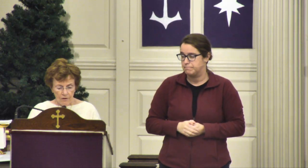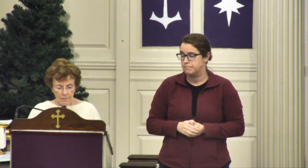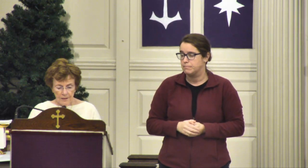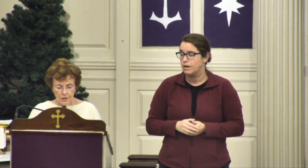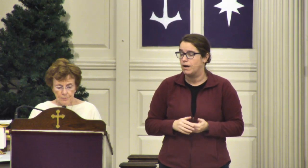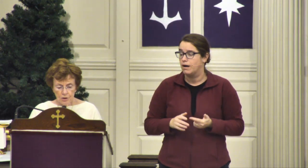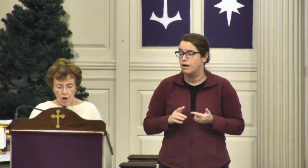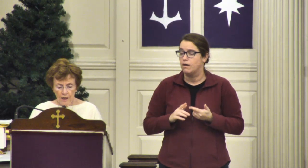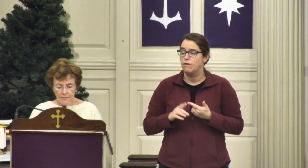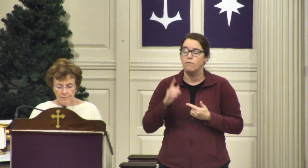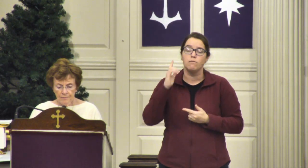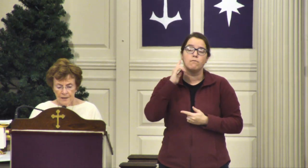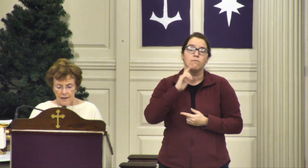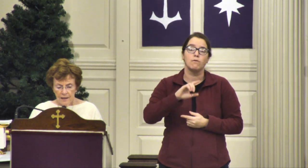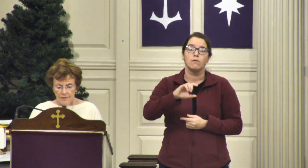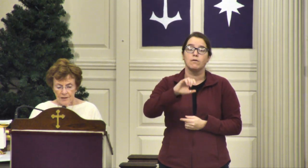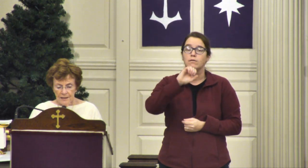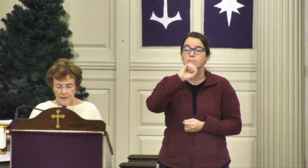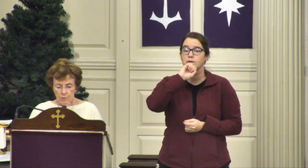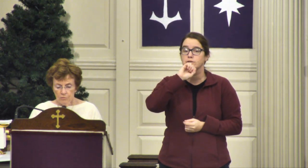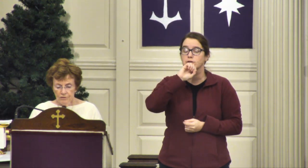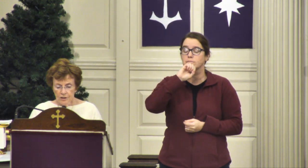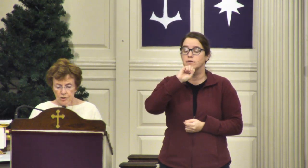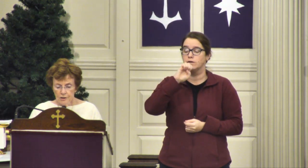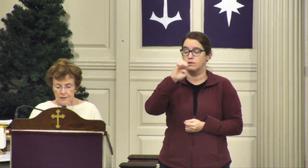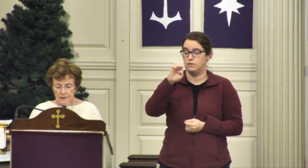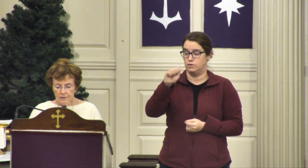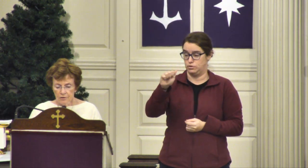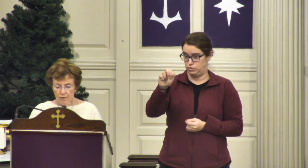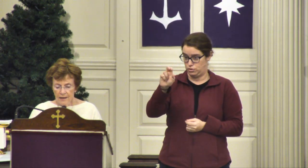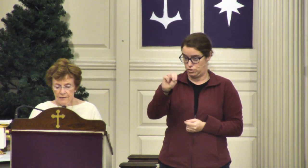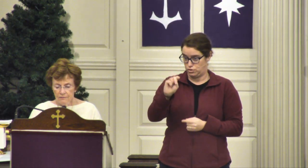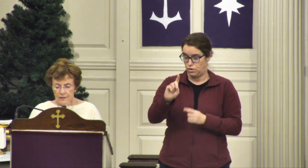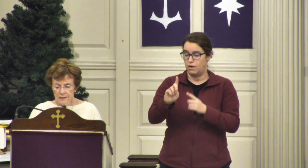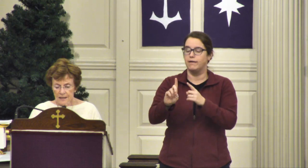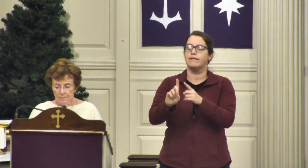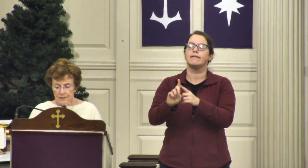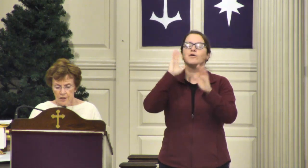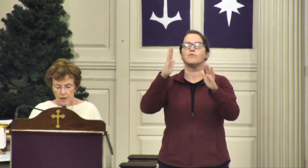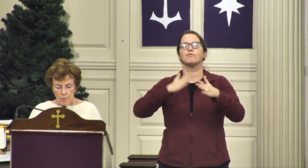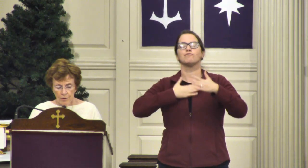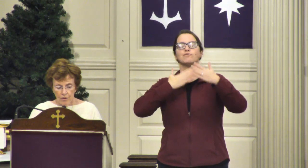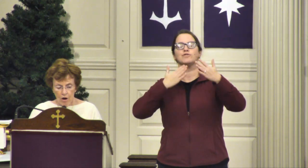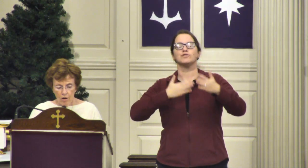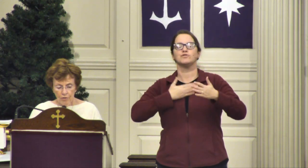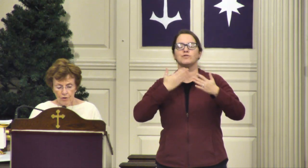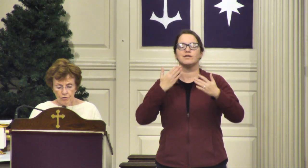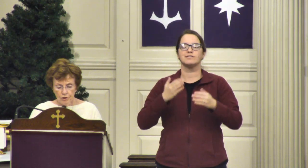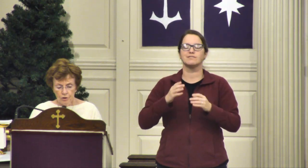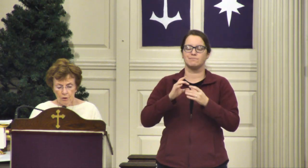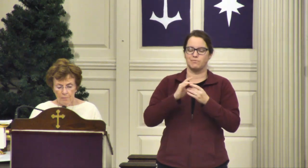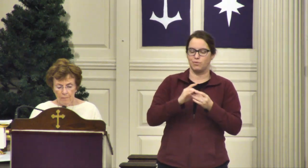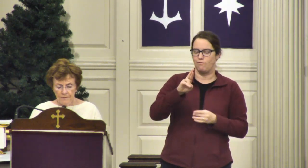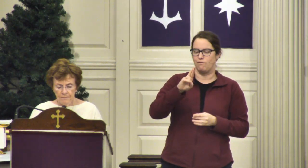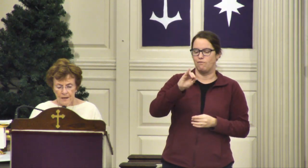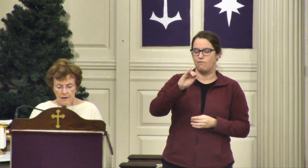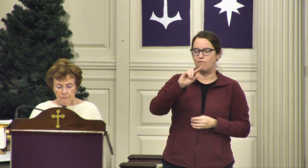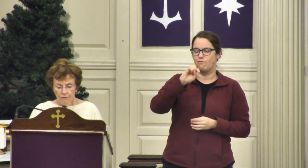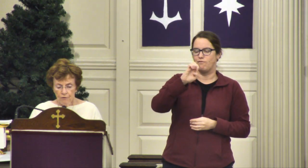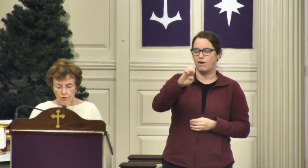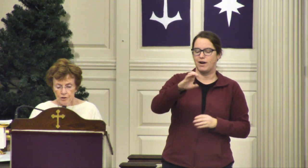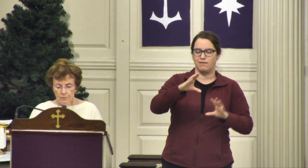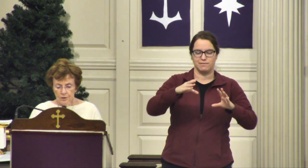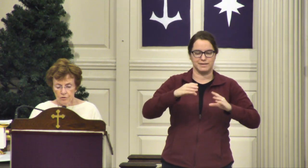For Bishop Sean, that he will rejoice at the rite of acceptance with all those who are preparing for